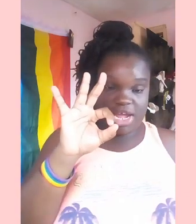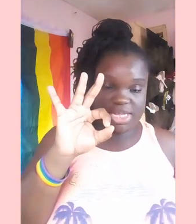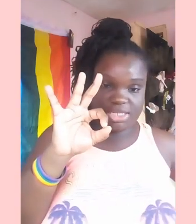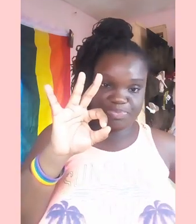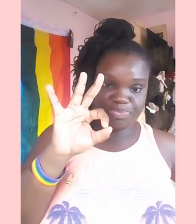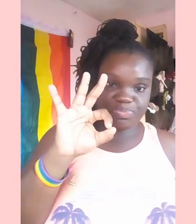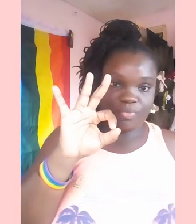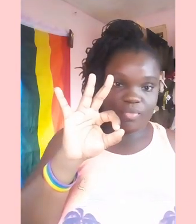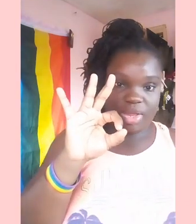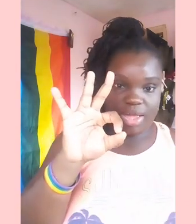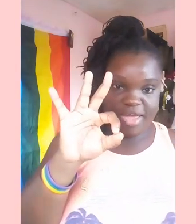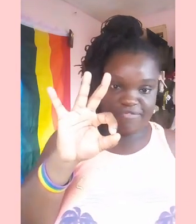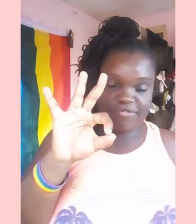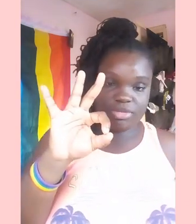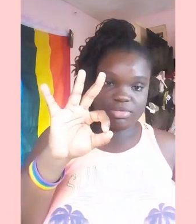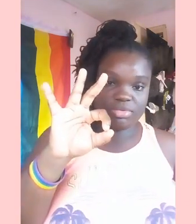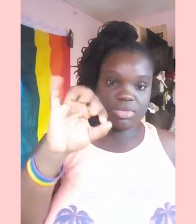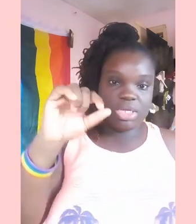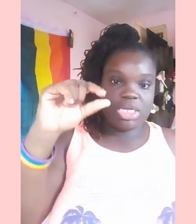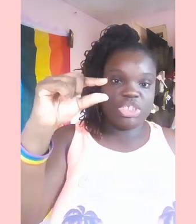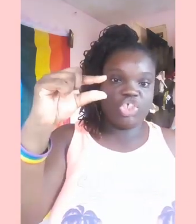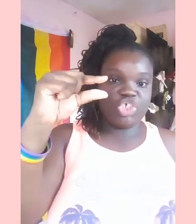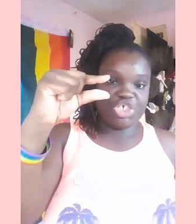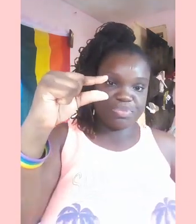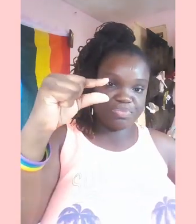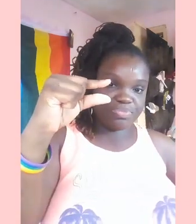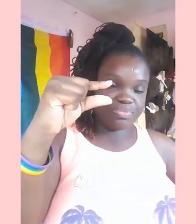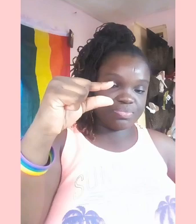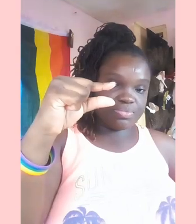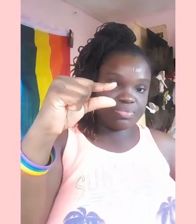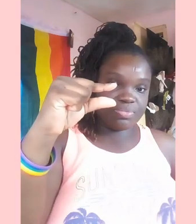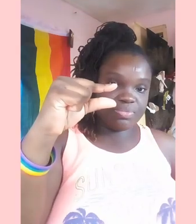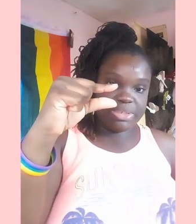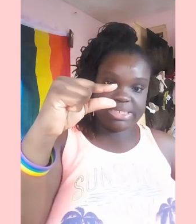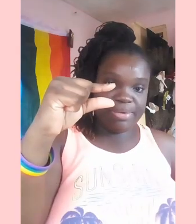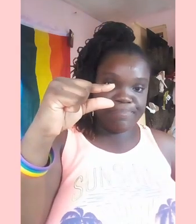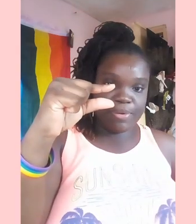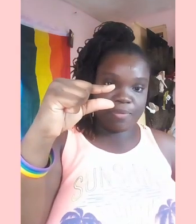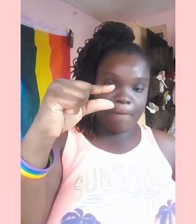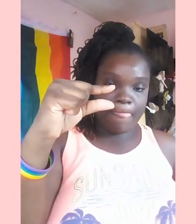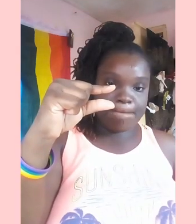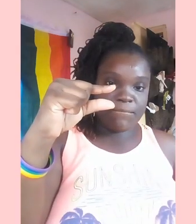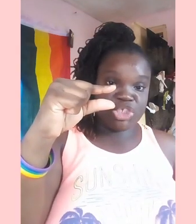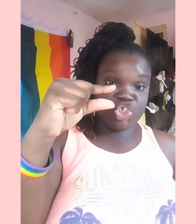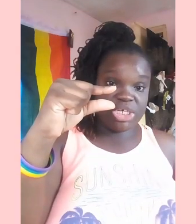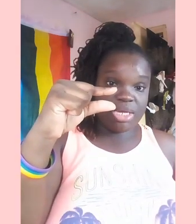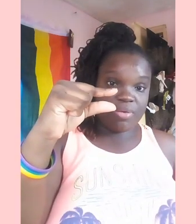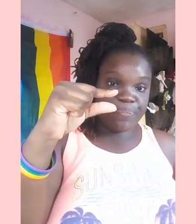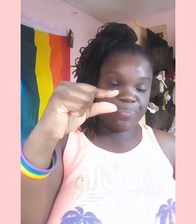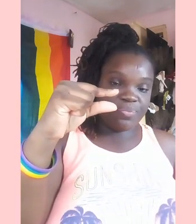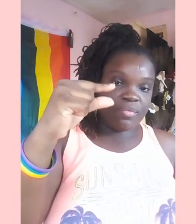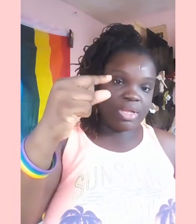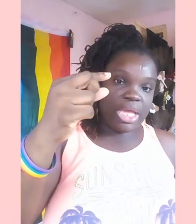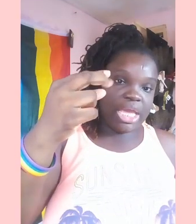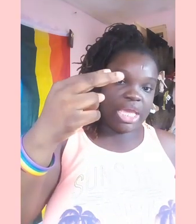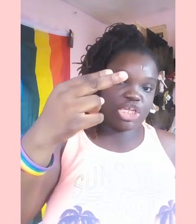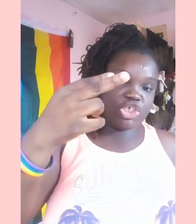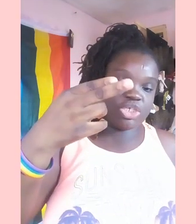right? F, G. Simple. G, H. It's